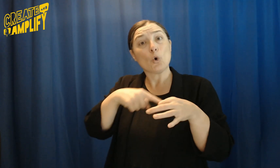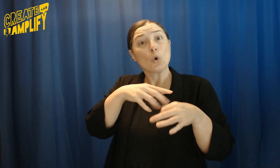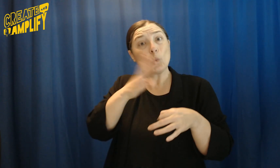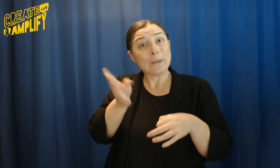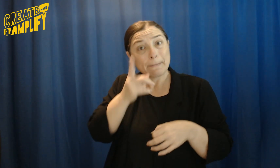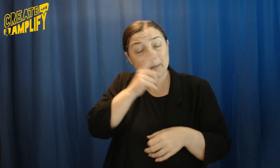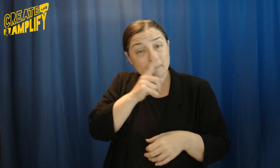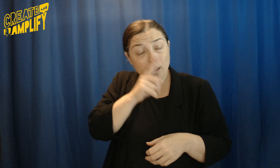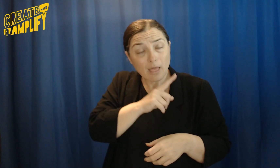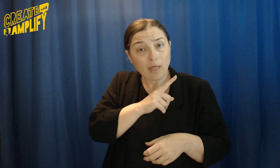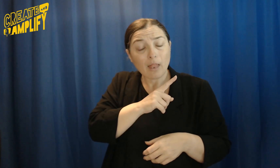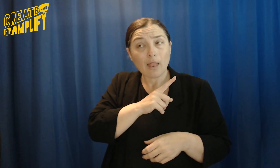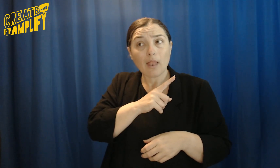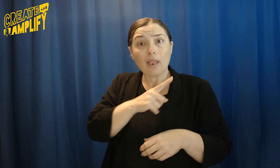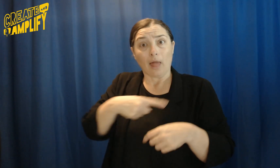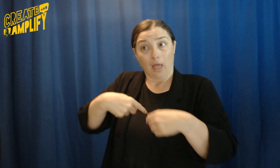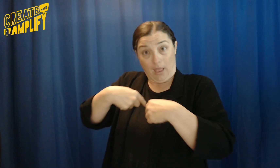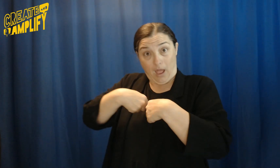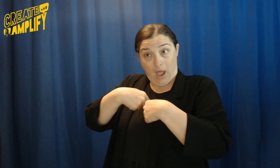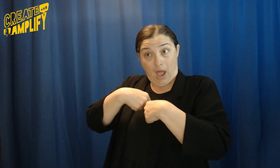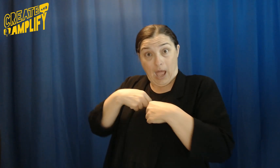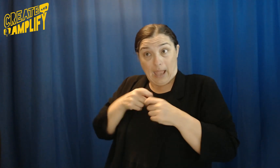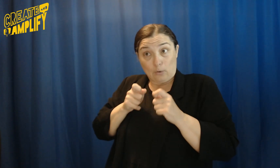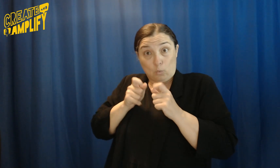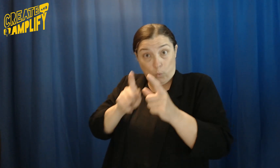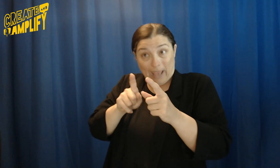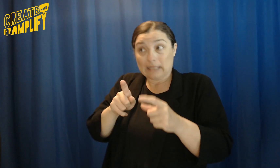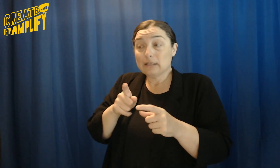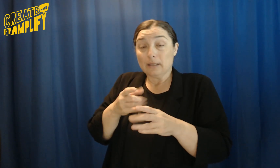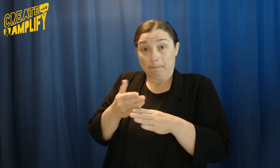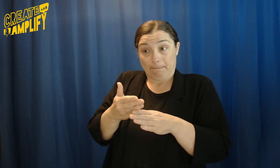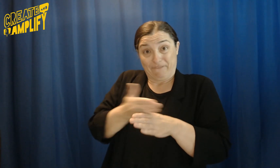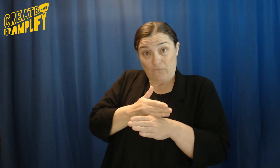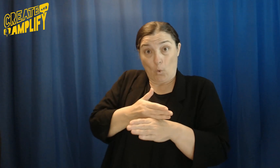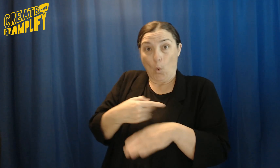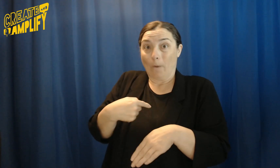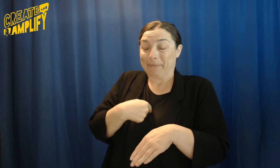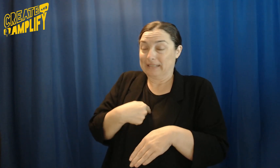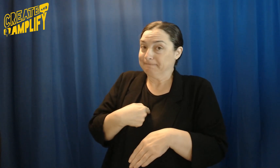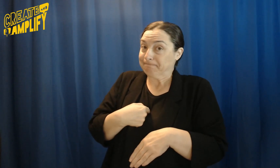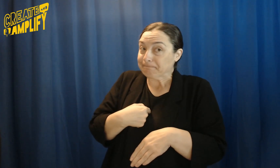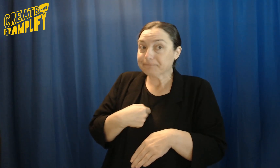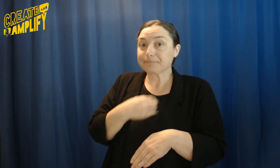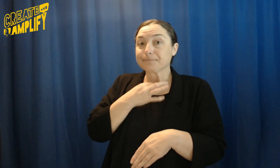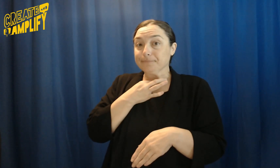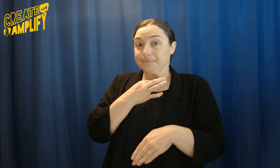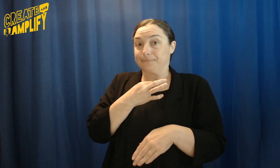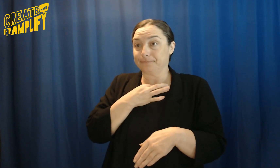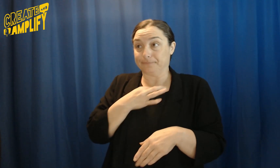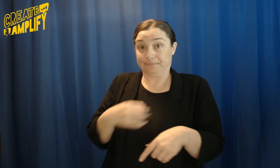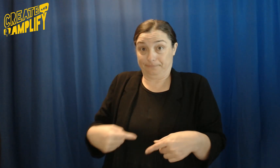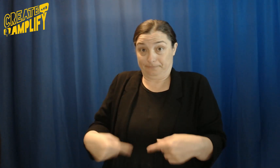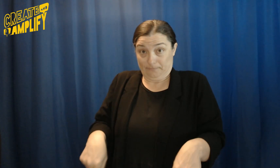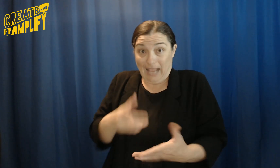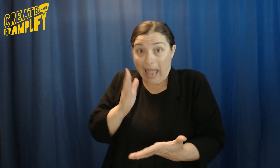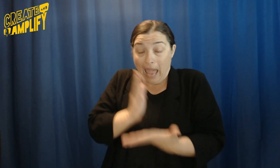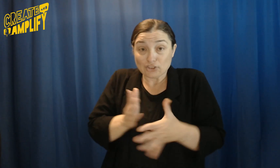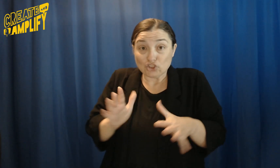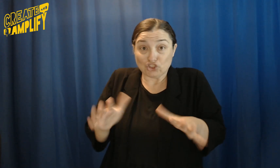I signed up. I was really afraid. I remember I was shaking in the lead